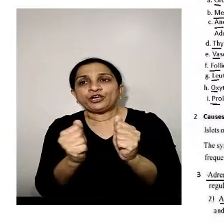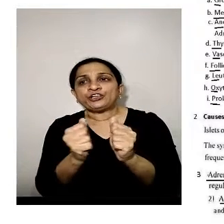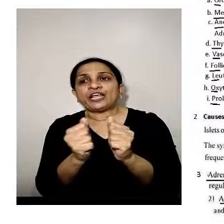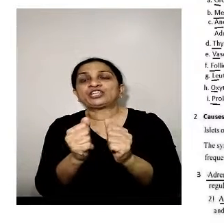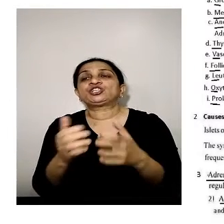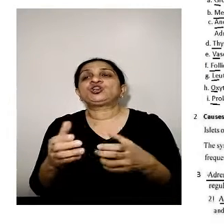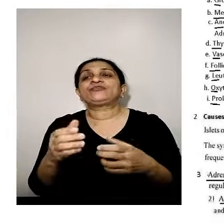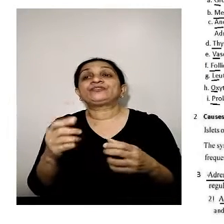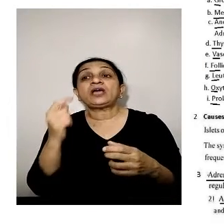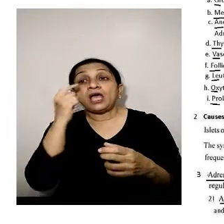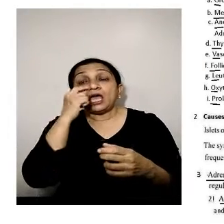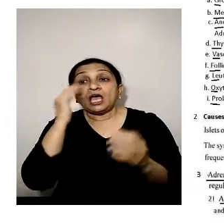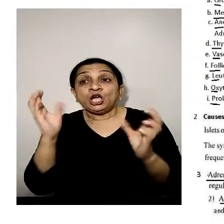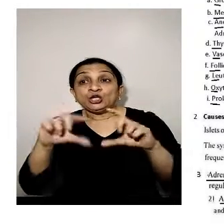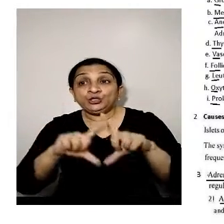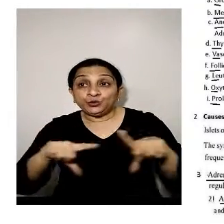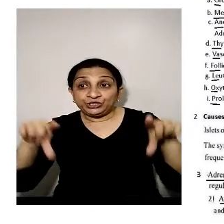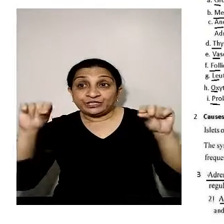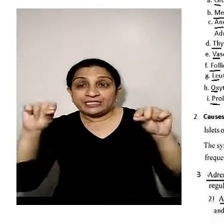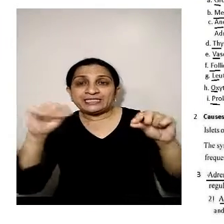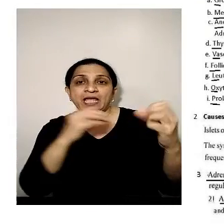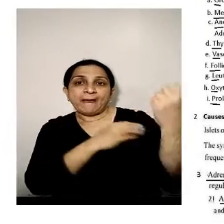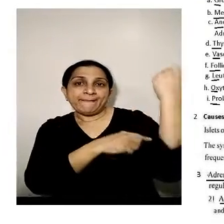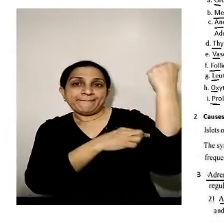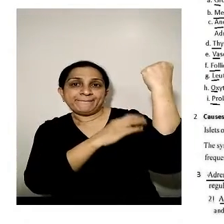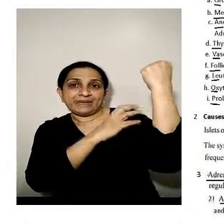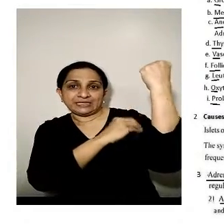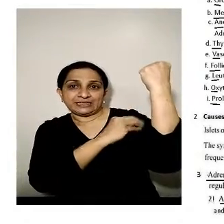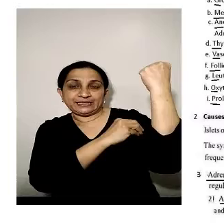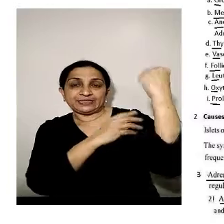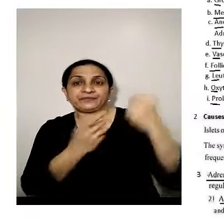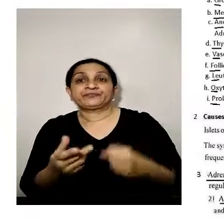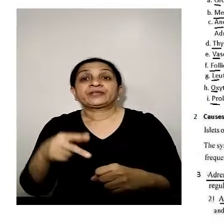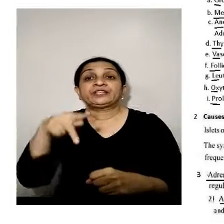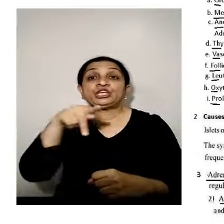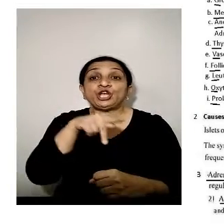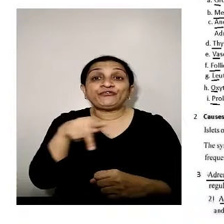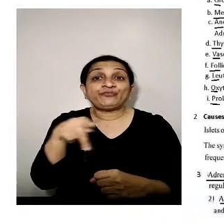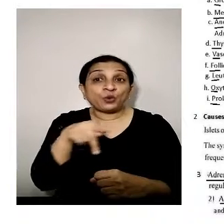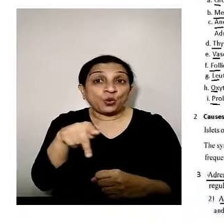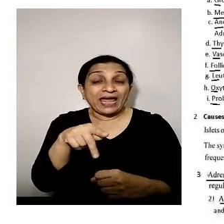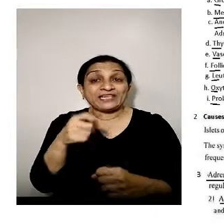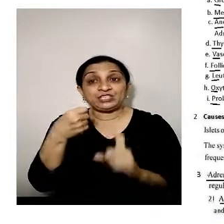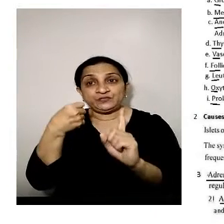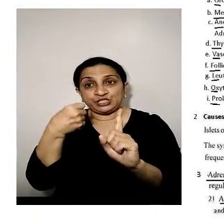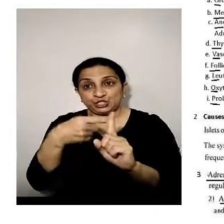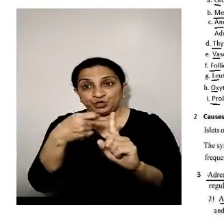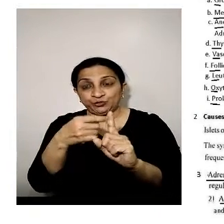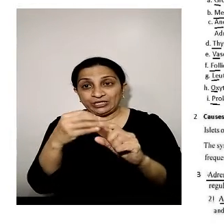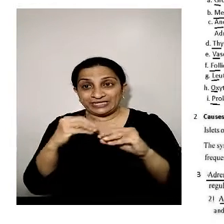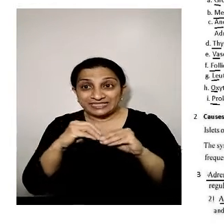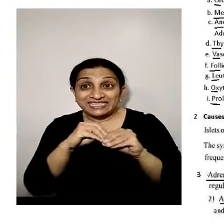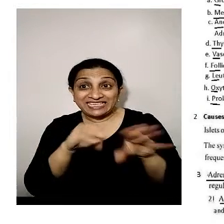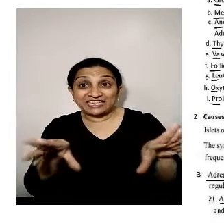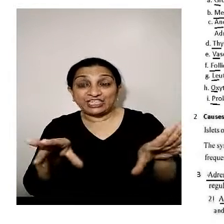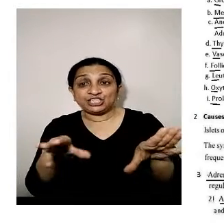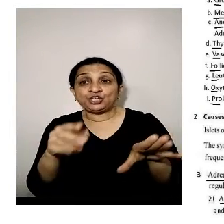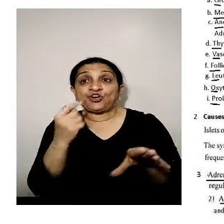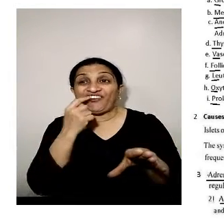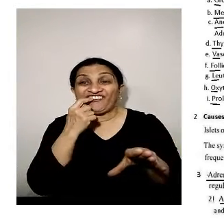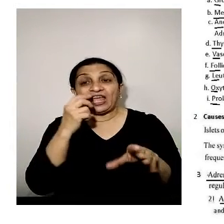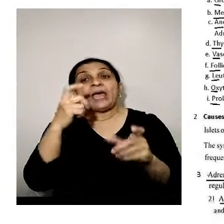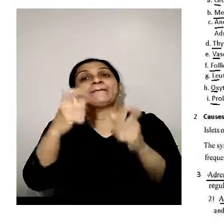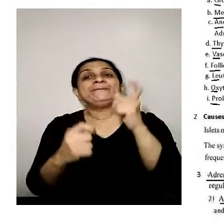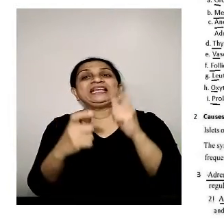the contraction of the uterus muscles. Then you have prolactin, which stimulates the